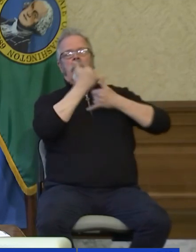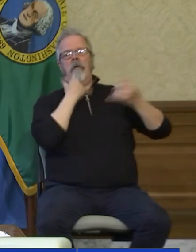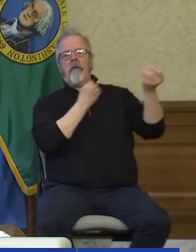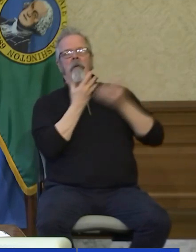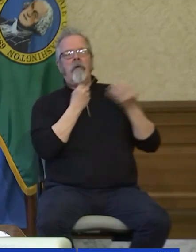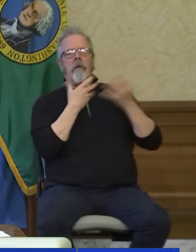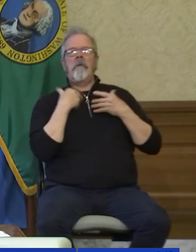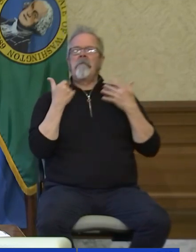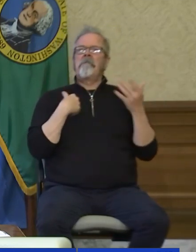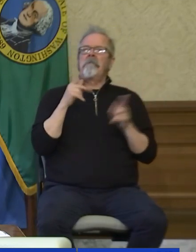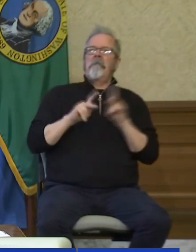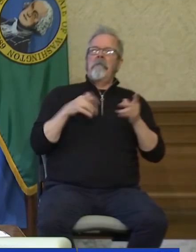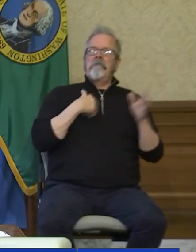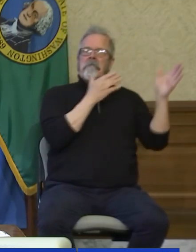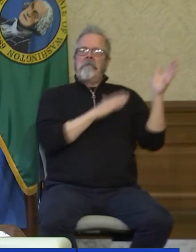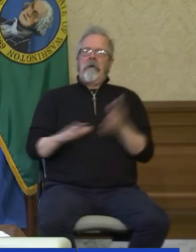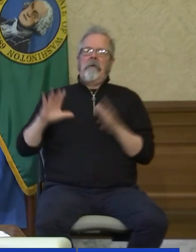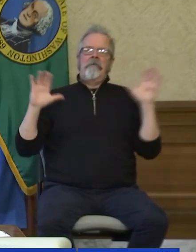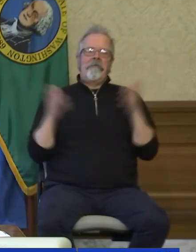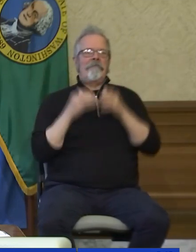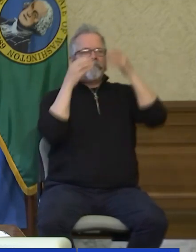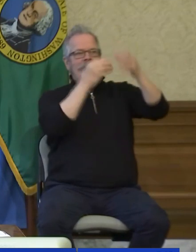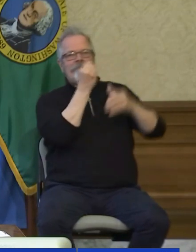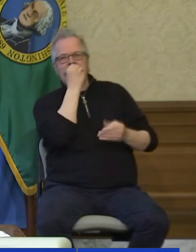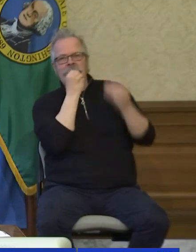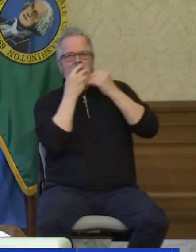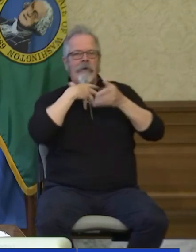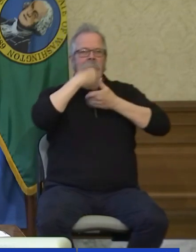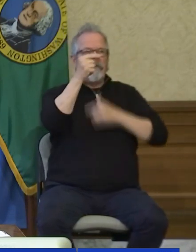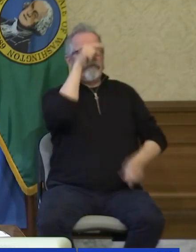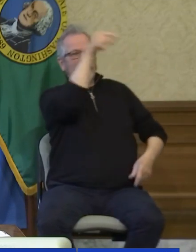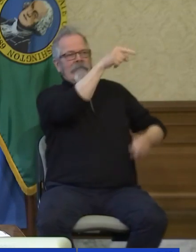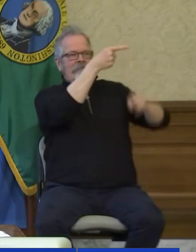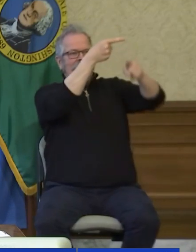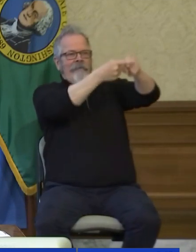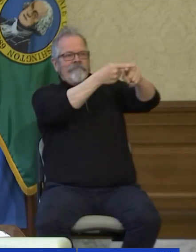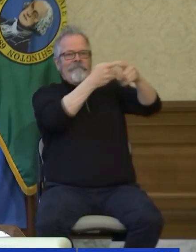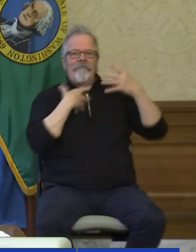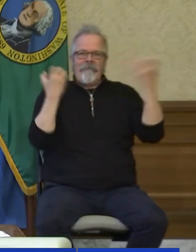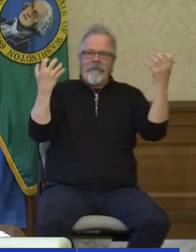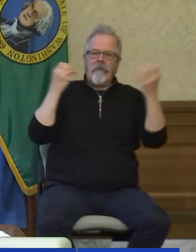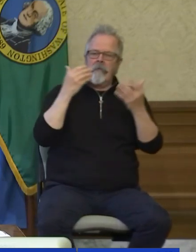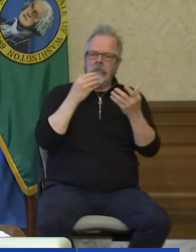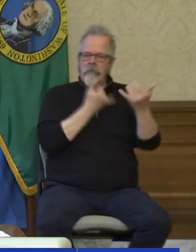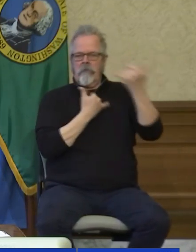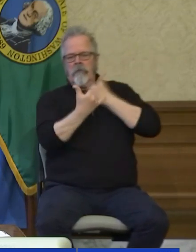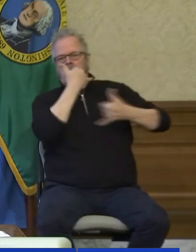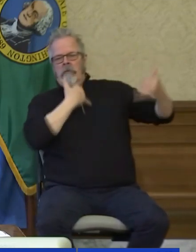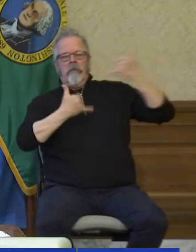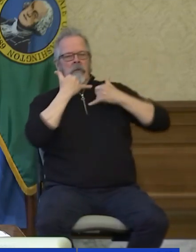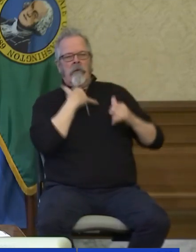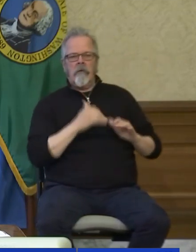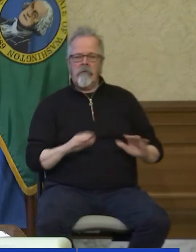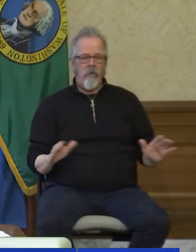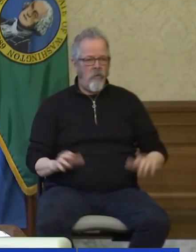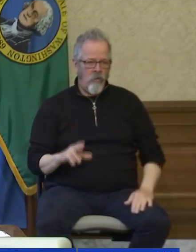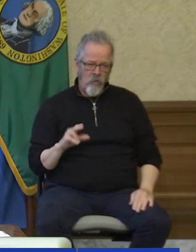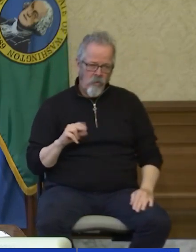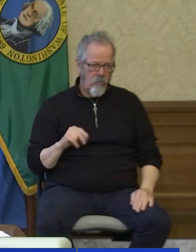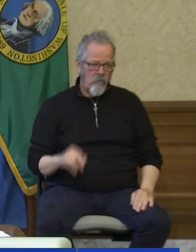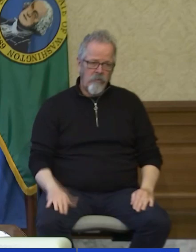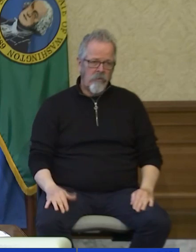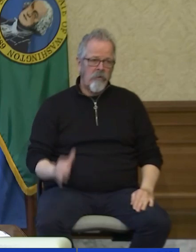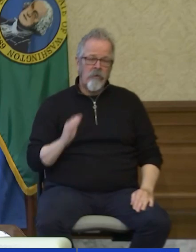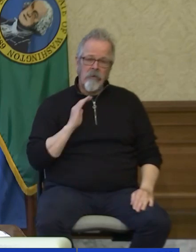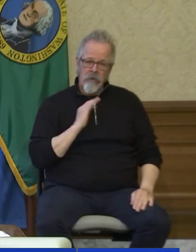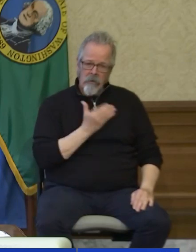Washingtonians to help their community thrive. And it's the individual decisions that all of us will be making in the next weeks and